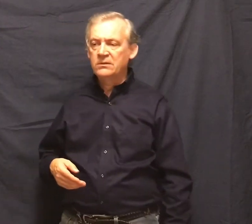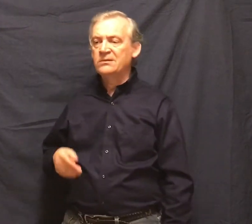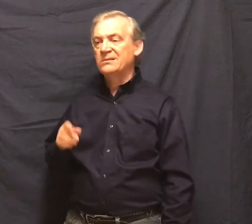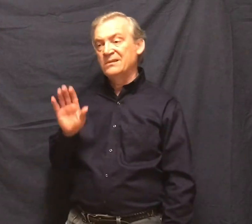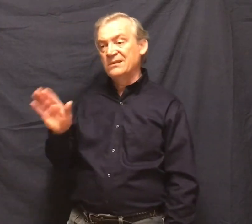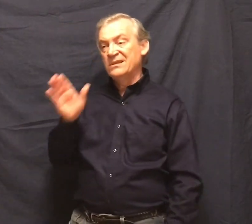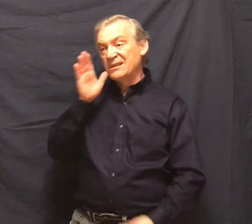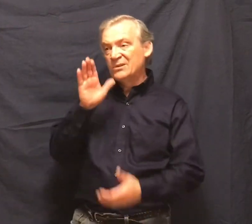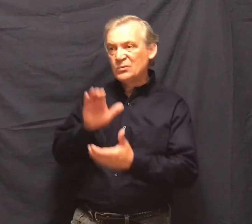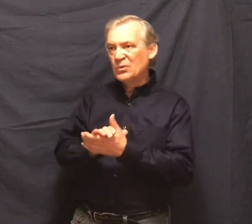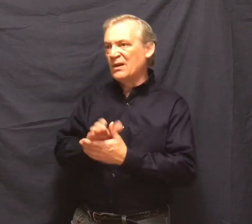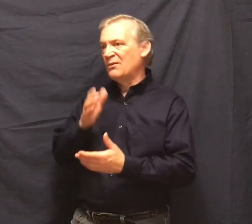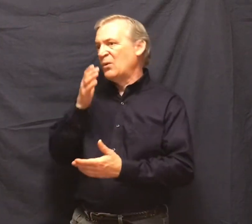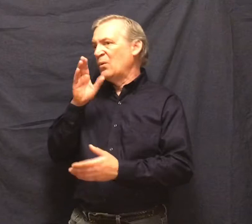though.